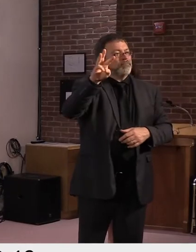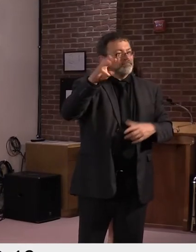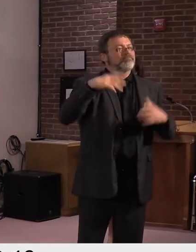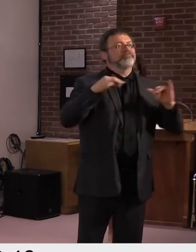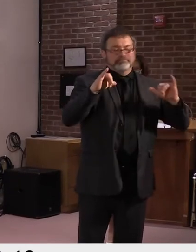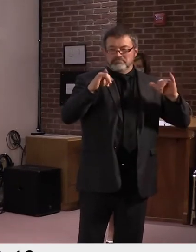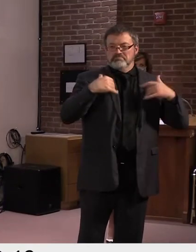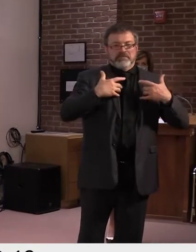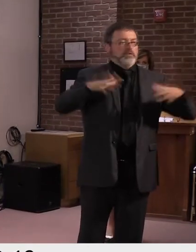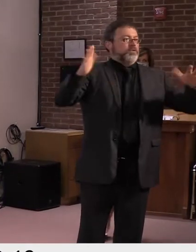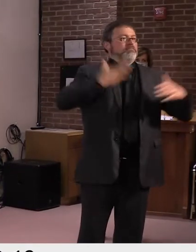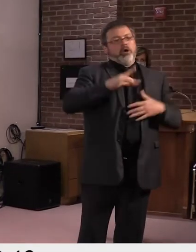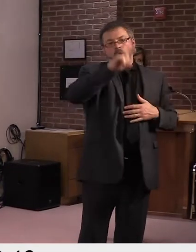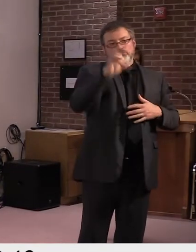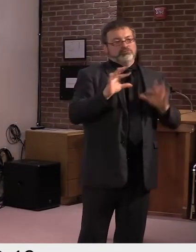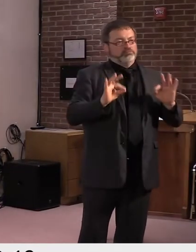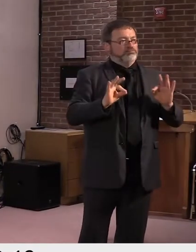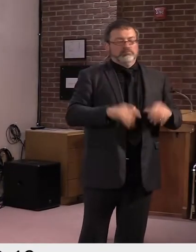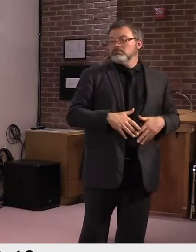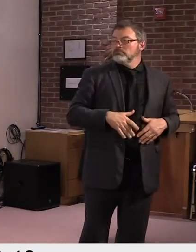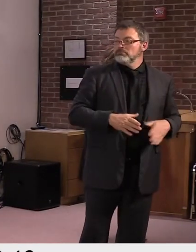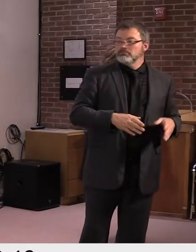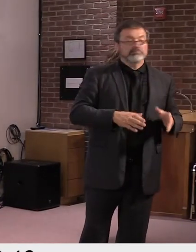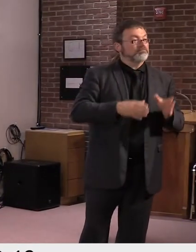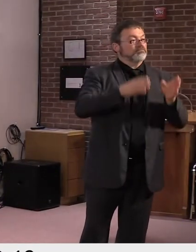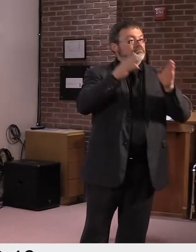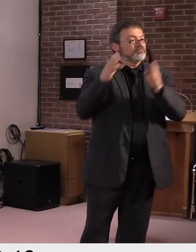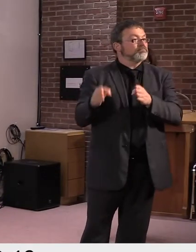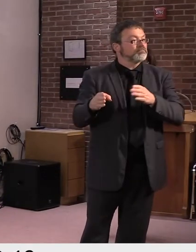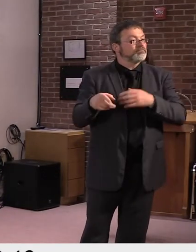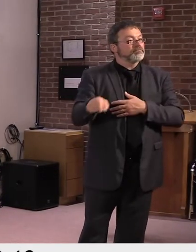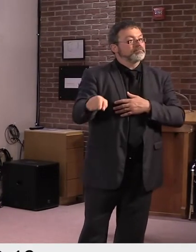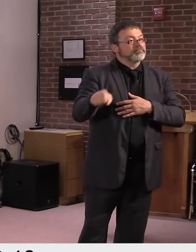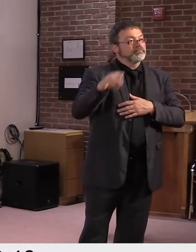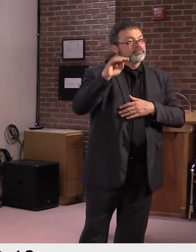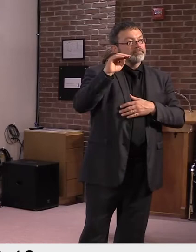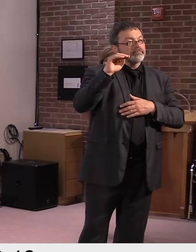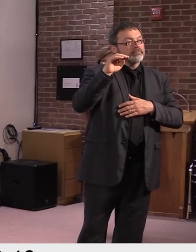Thank you, Greg. Thanks. We'll now go to Mike at the Islander.